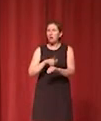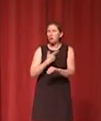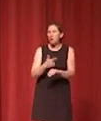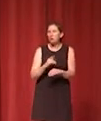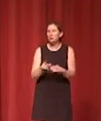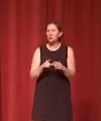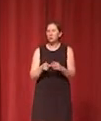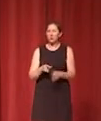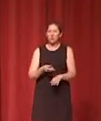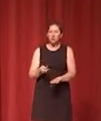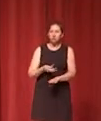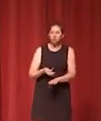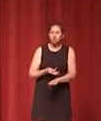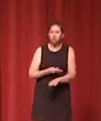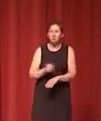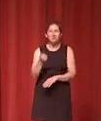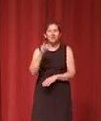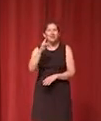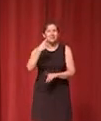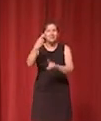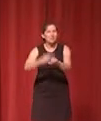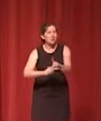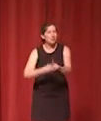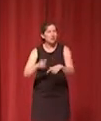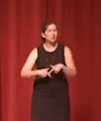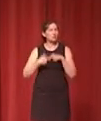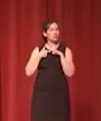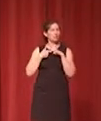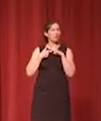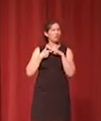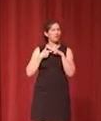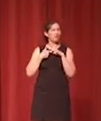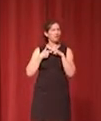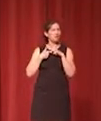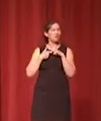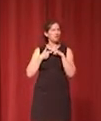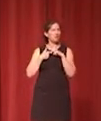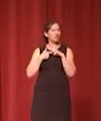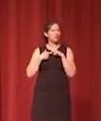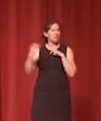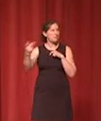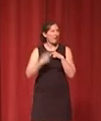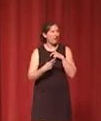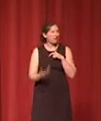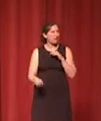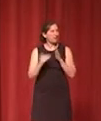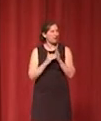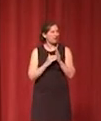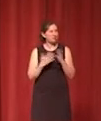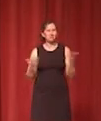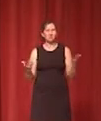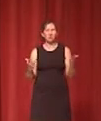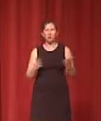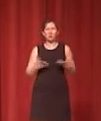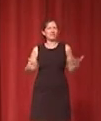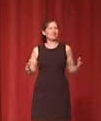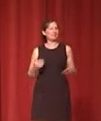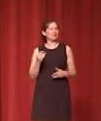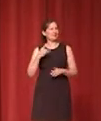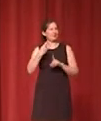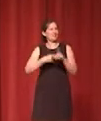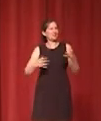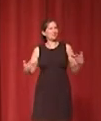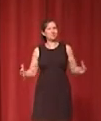stop? How do we know if it comes back, if we have to retreat them? What's a clinically meaningful improvement? So if